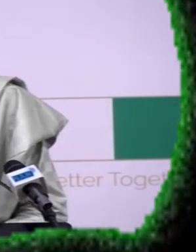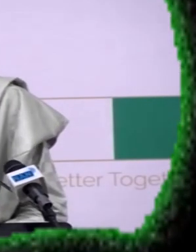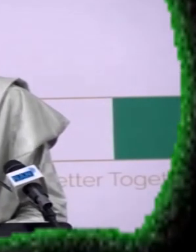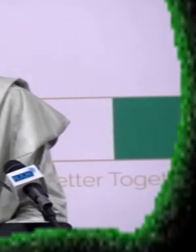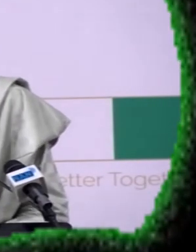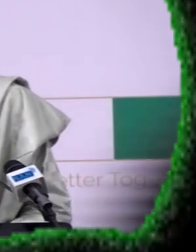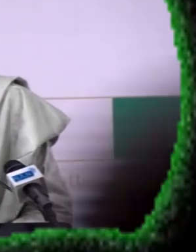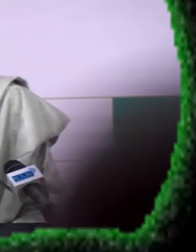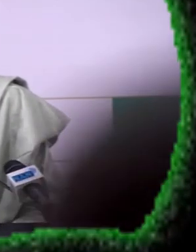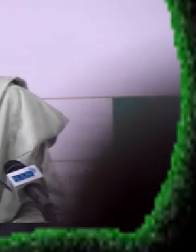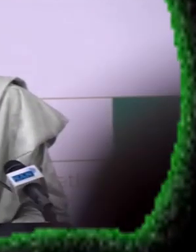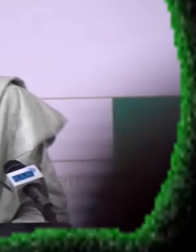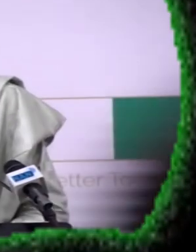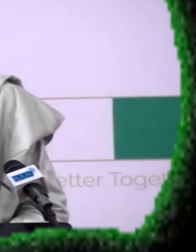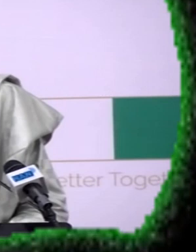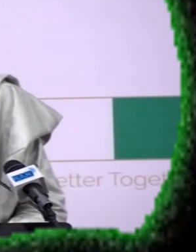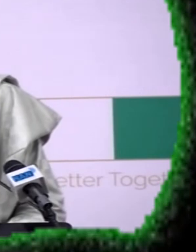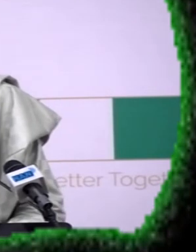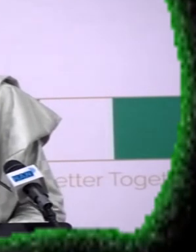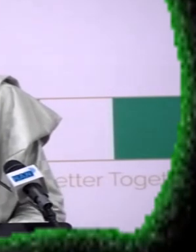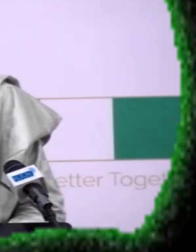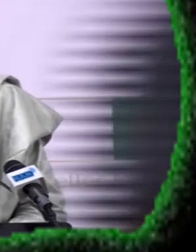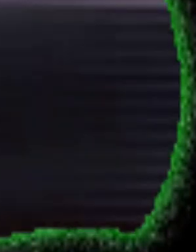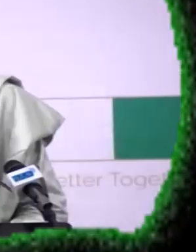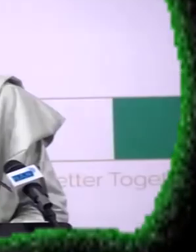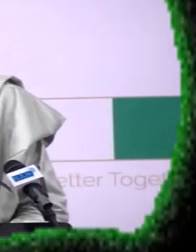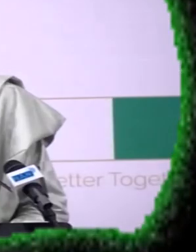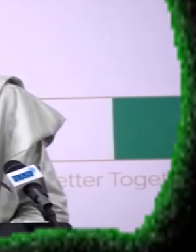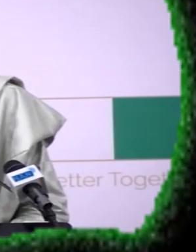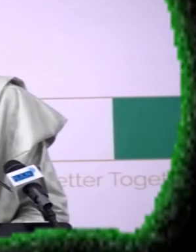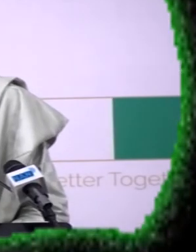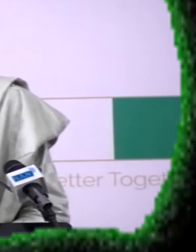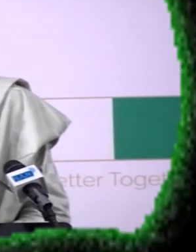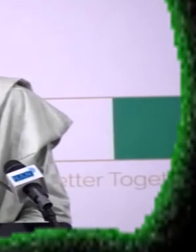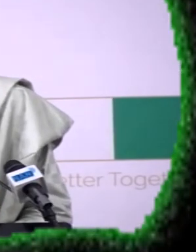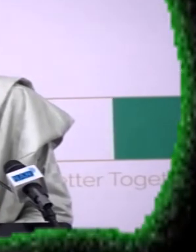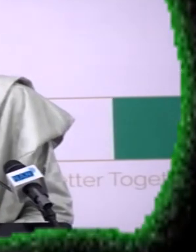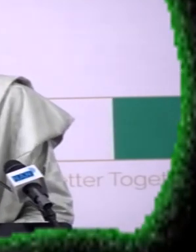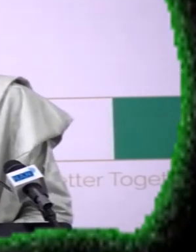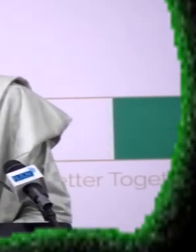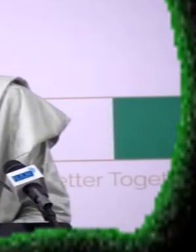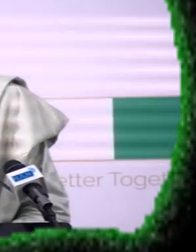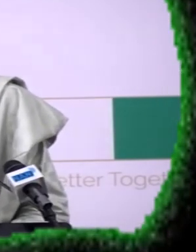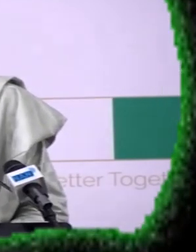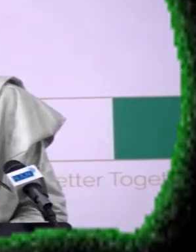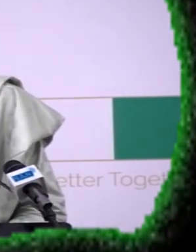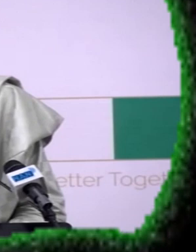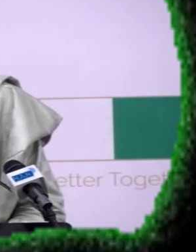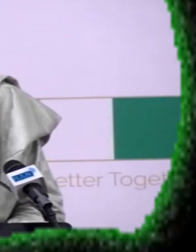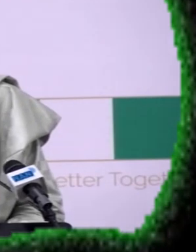many leading to the inauguration of a new administration on 29th